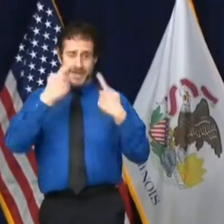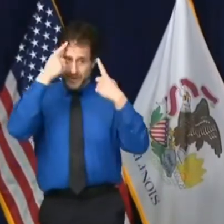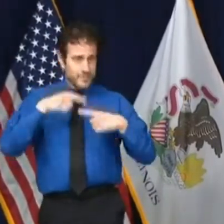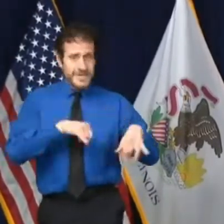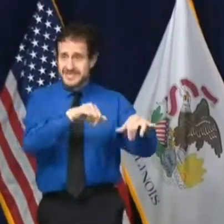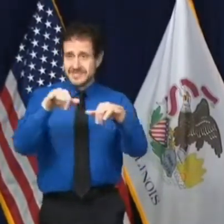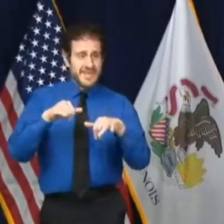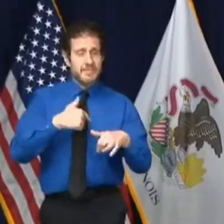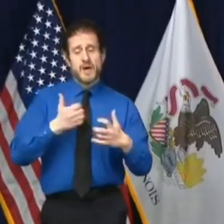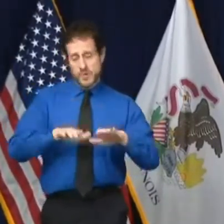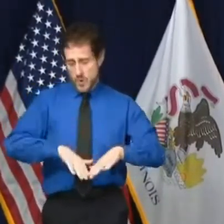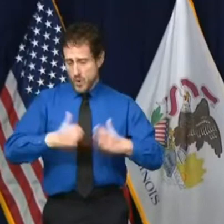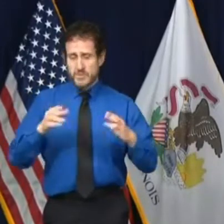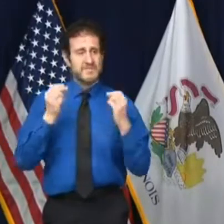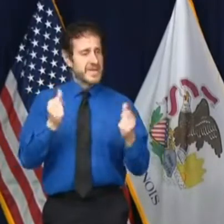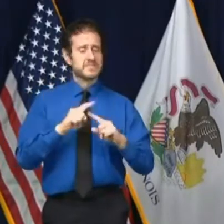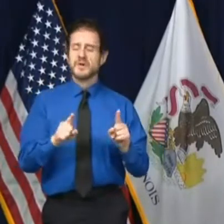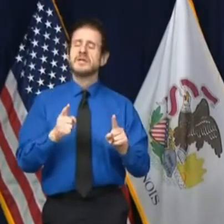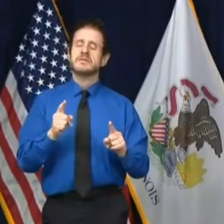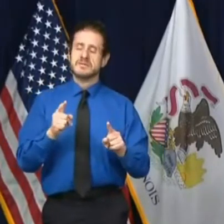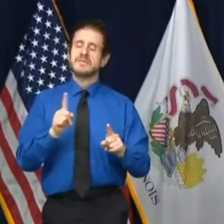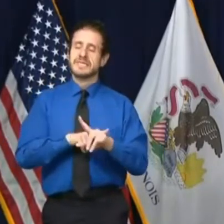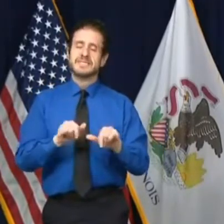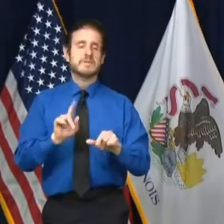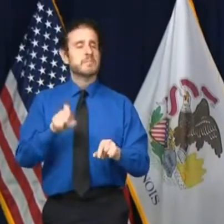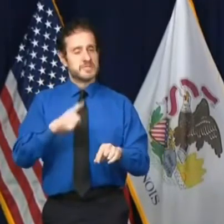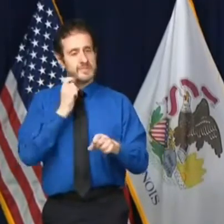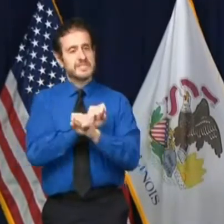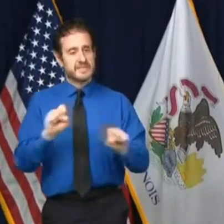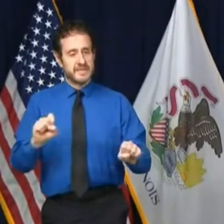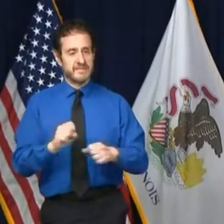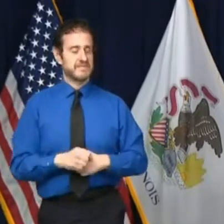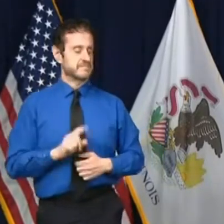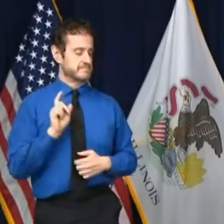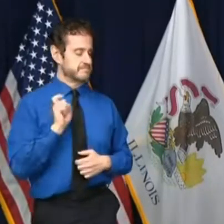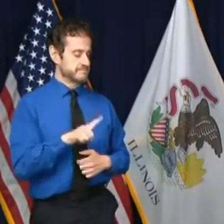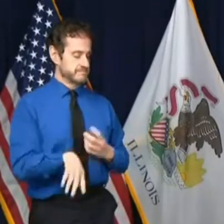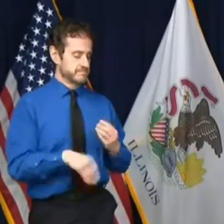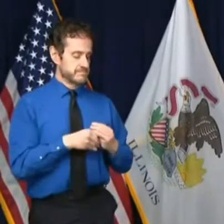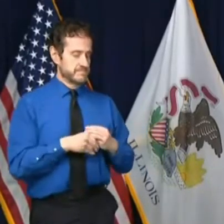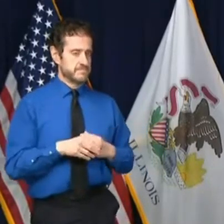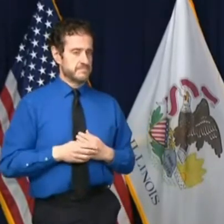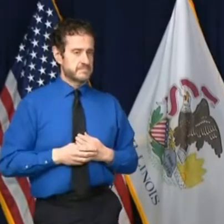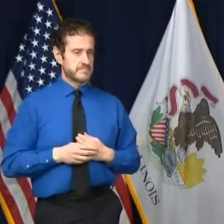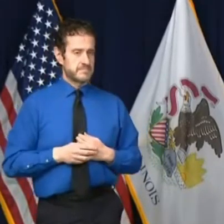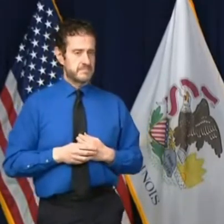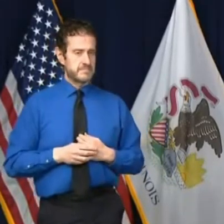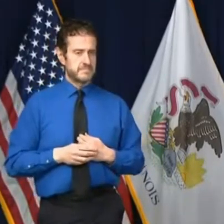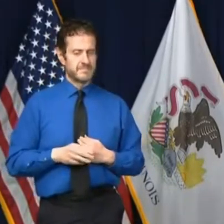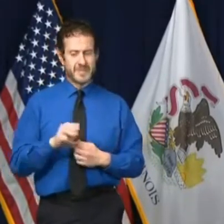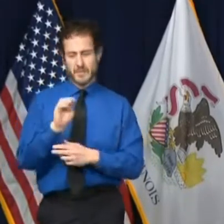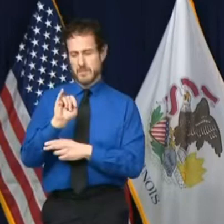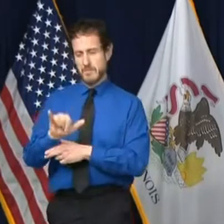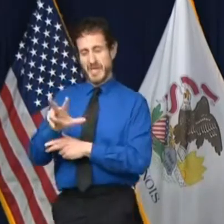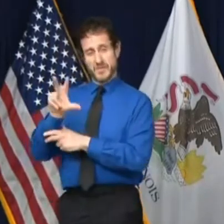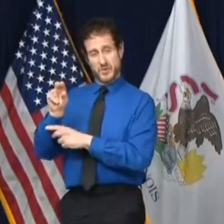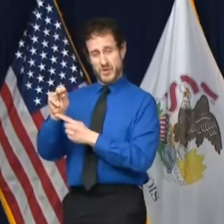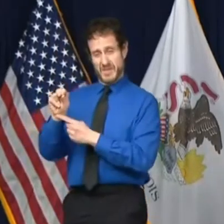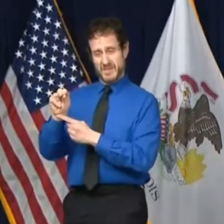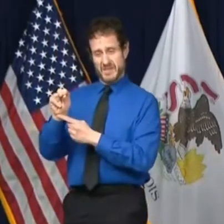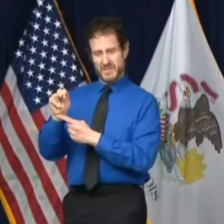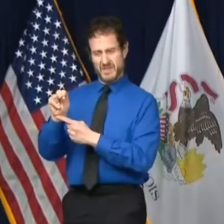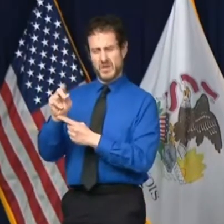I just want to make sure that we're doing it in a safe fashion. Follow-up question with that and the data in mind. Do we have to wait till May 30th to hear what